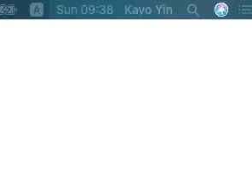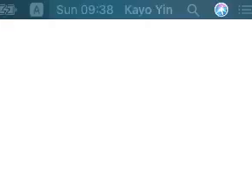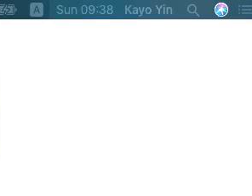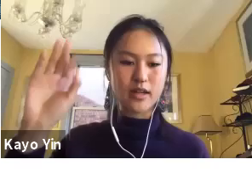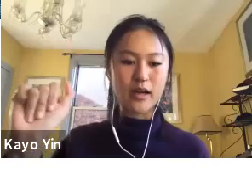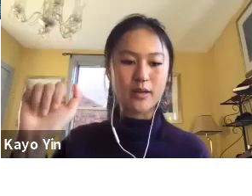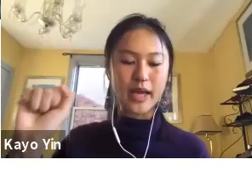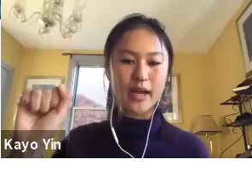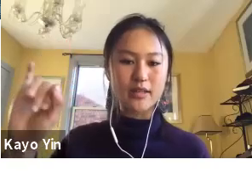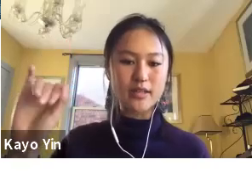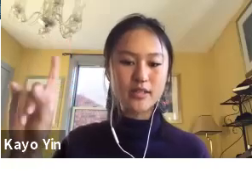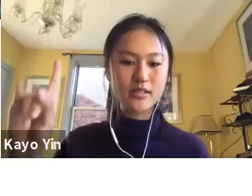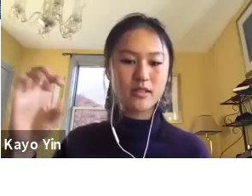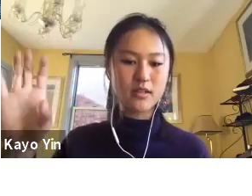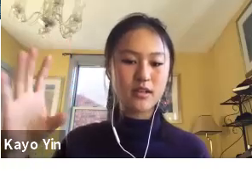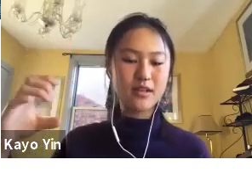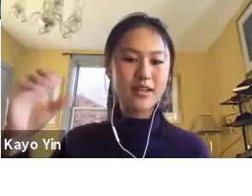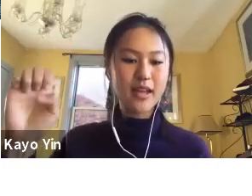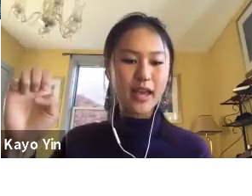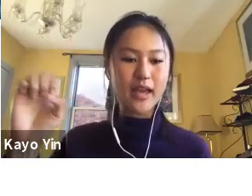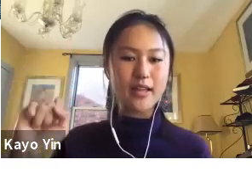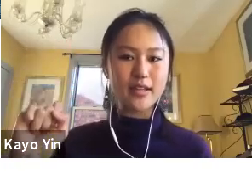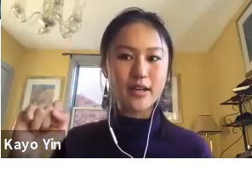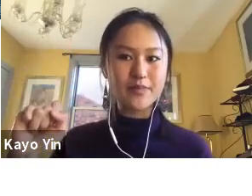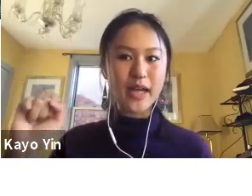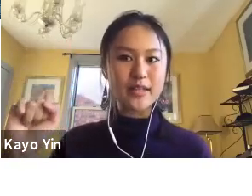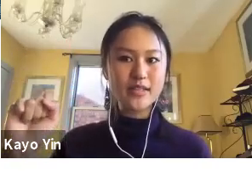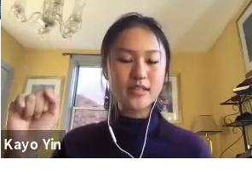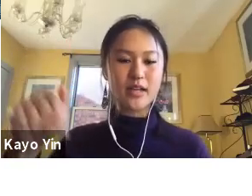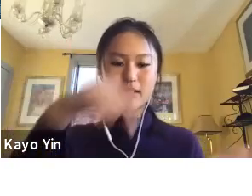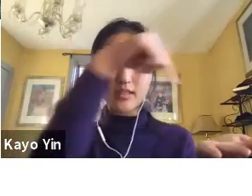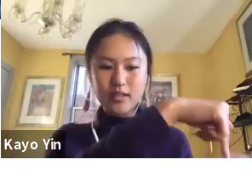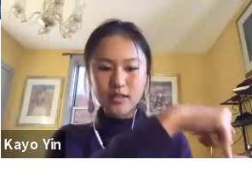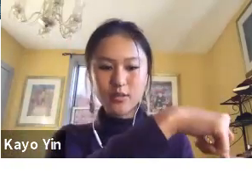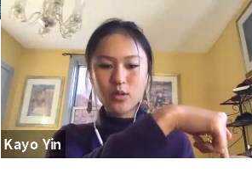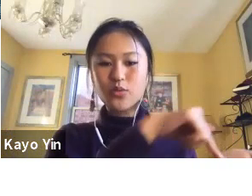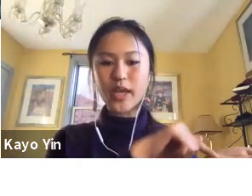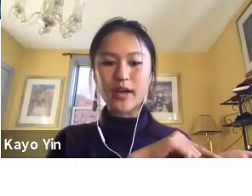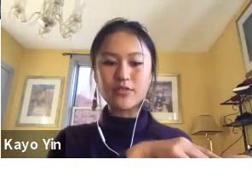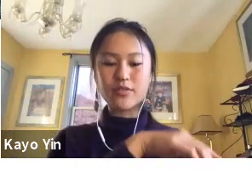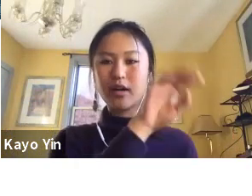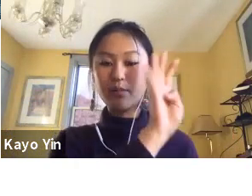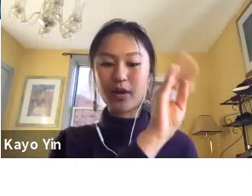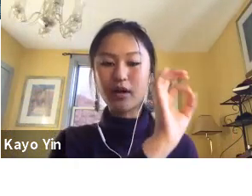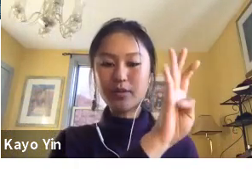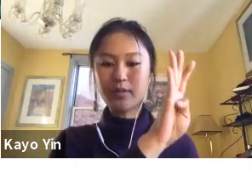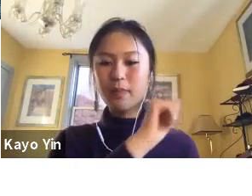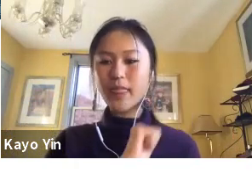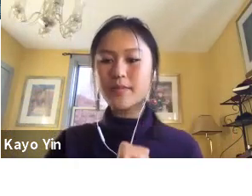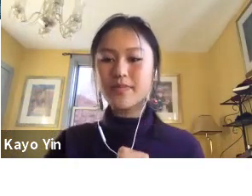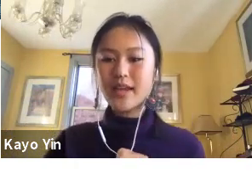we can finger so like Alice and Alice. And then here we have